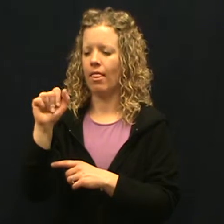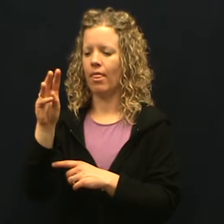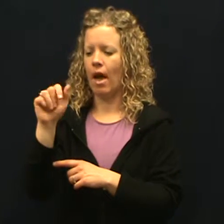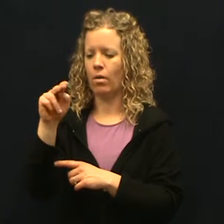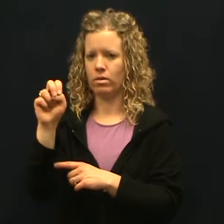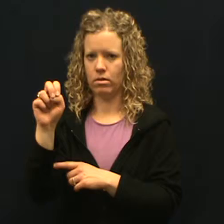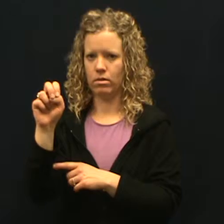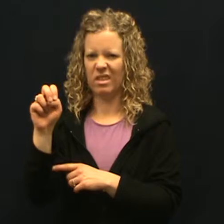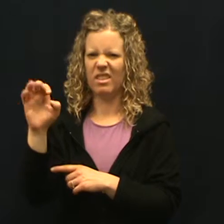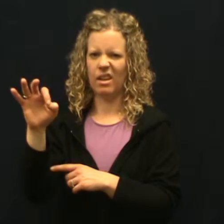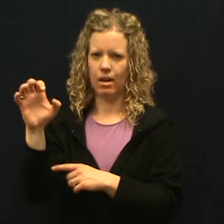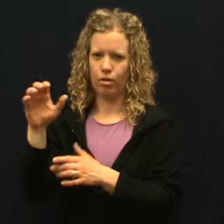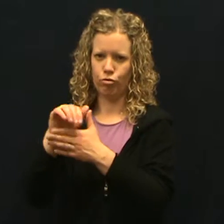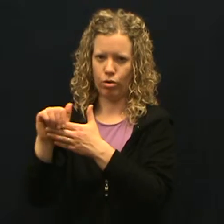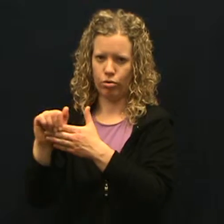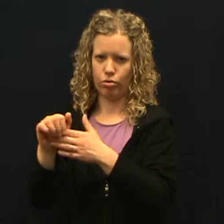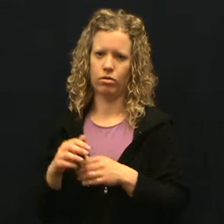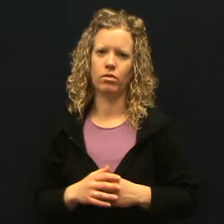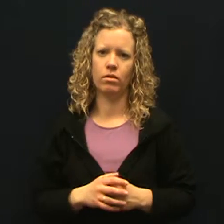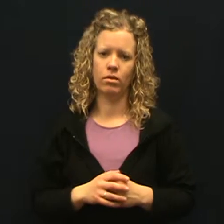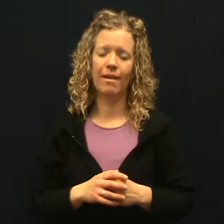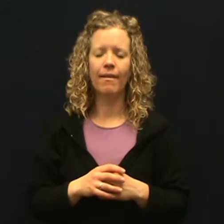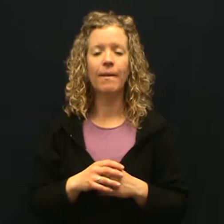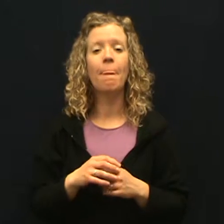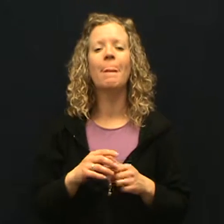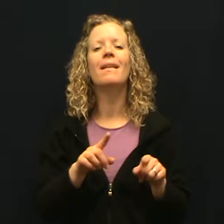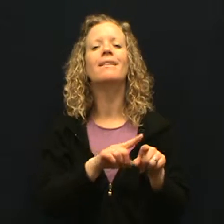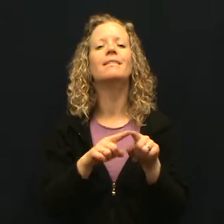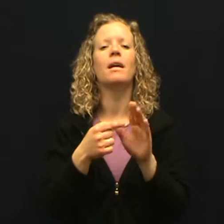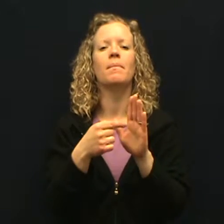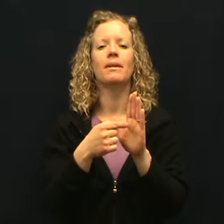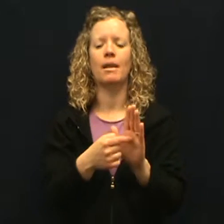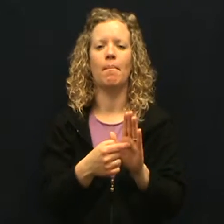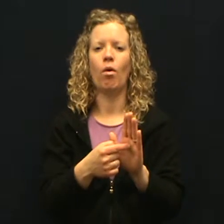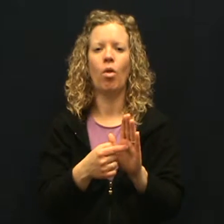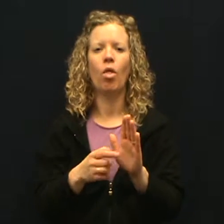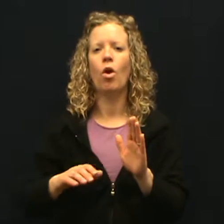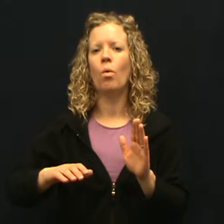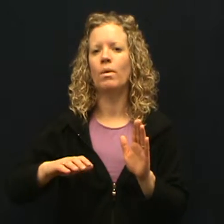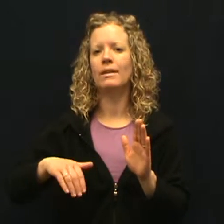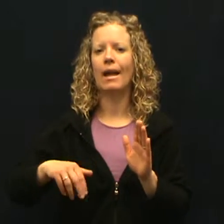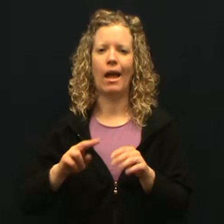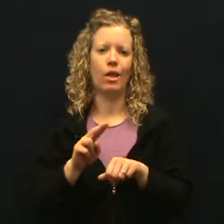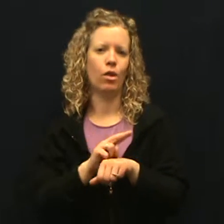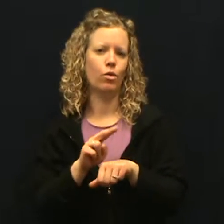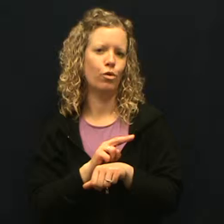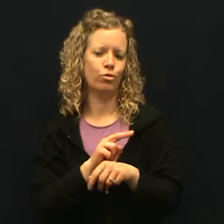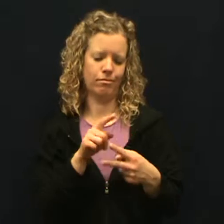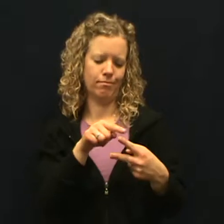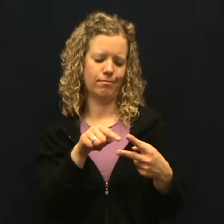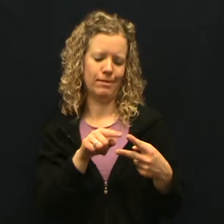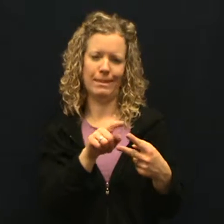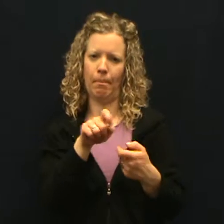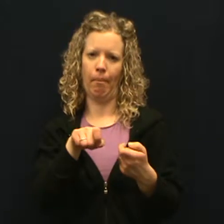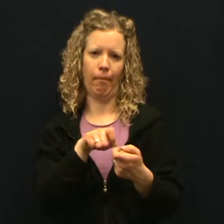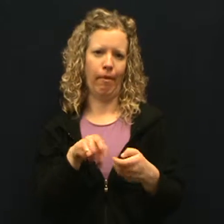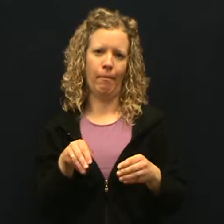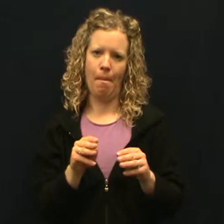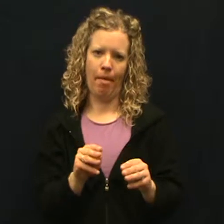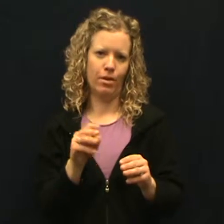So staying with this example, again, we haven't used either of the two specific methods for estimating what our allowance should